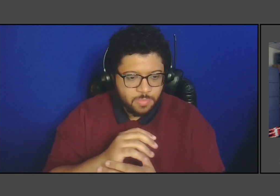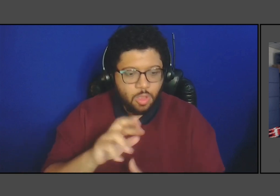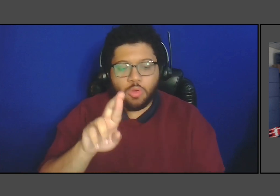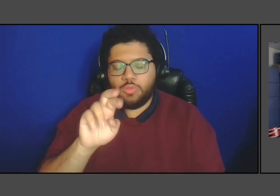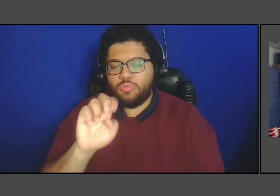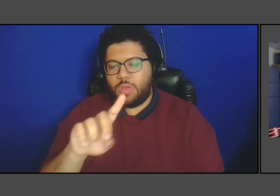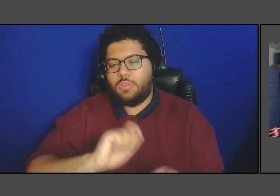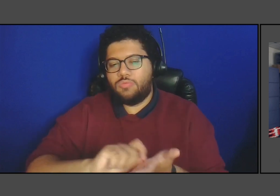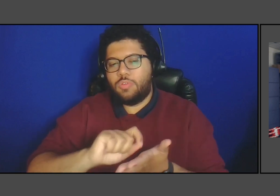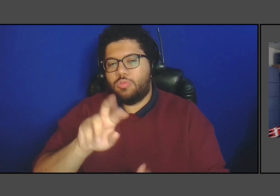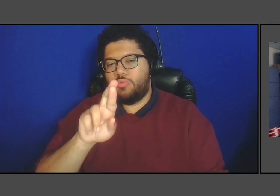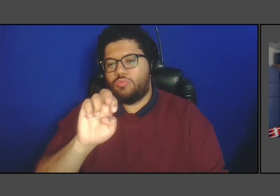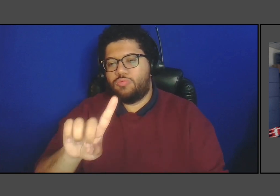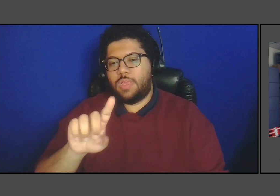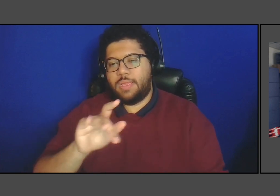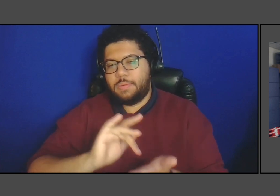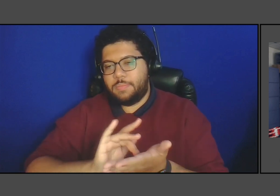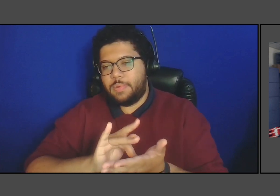knowledge,